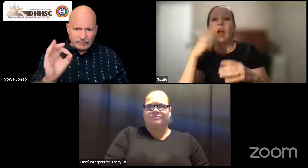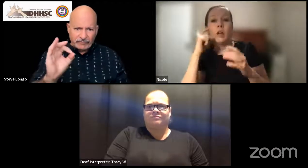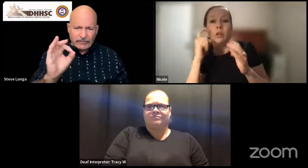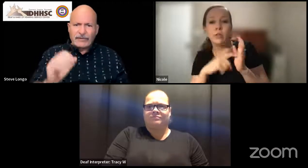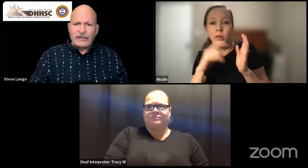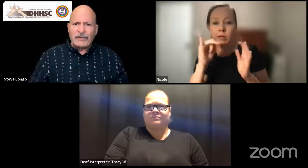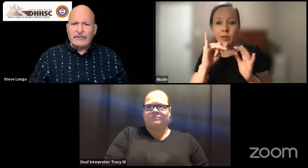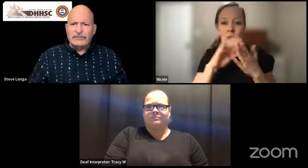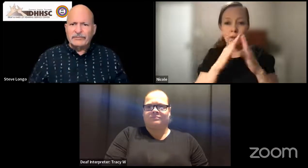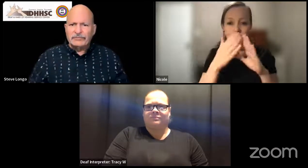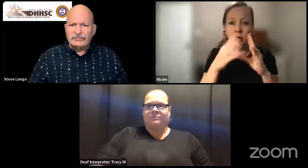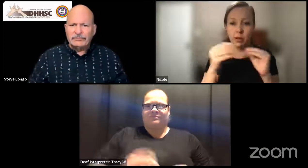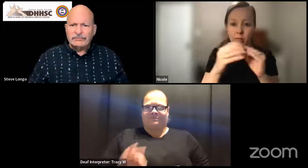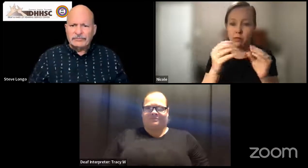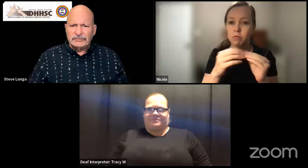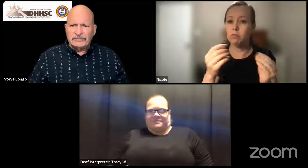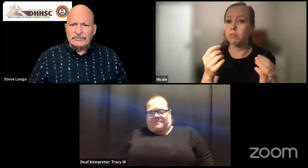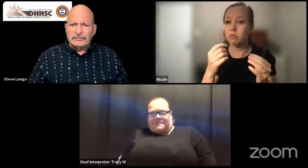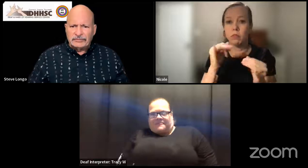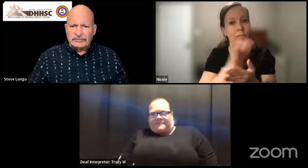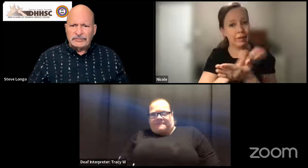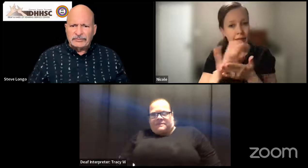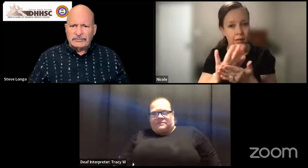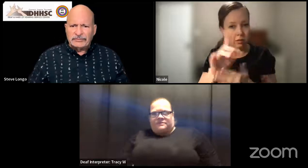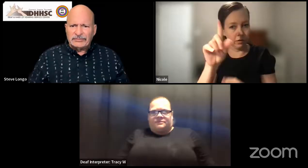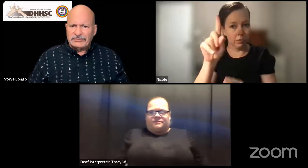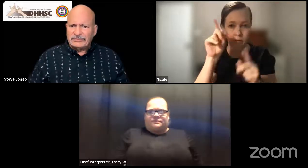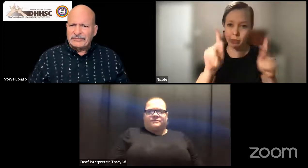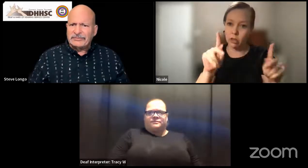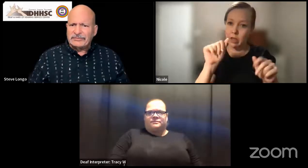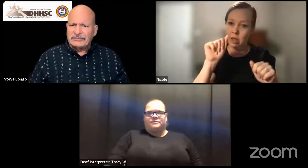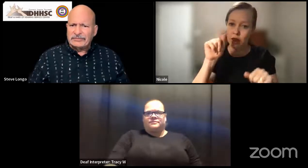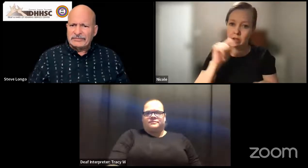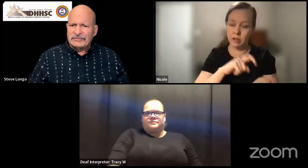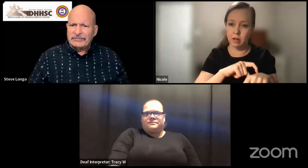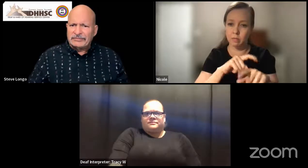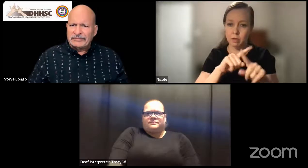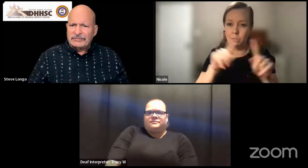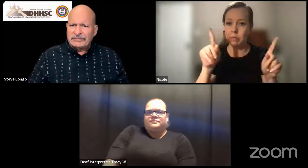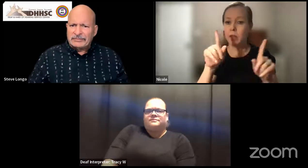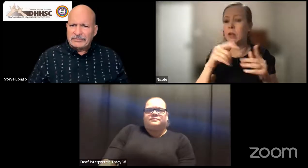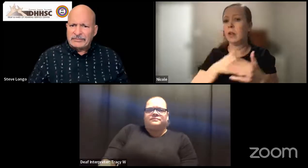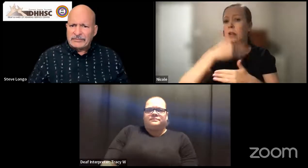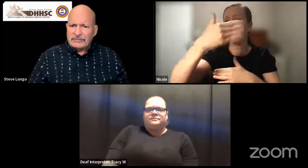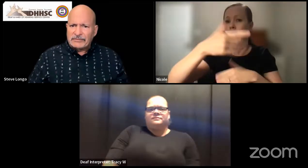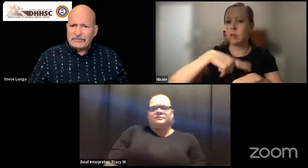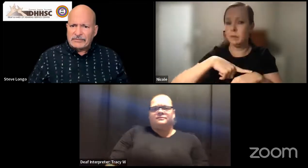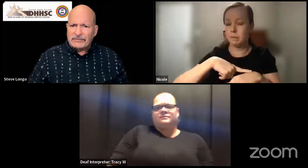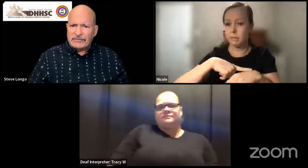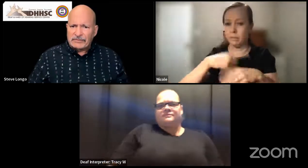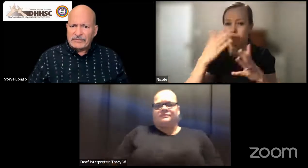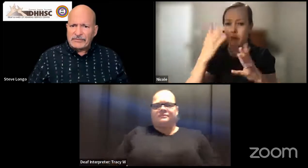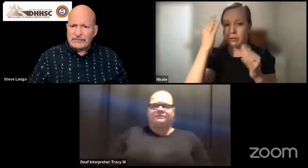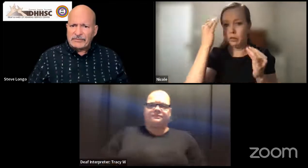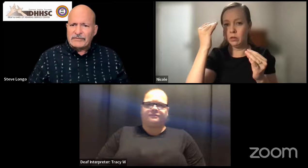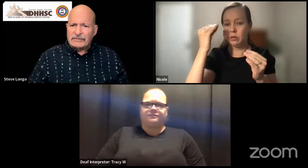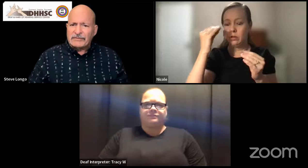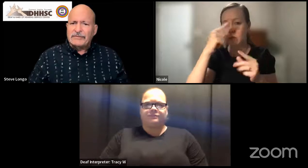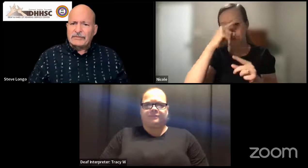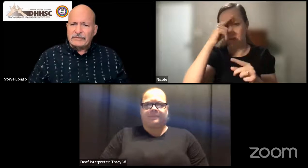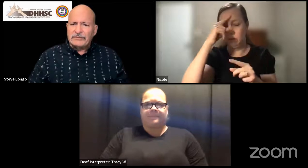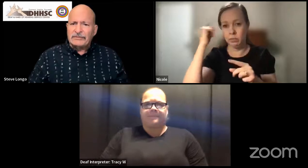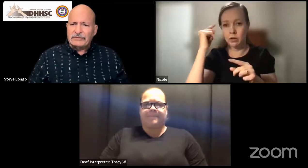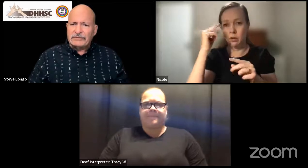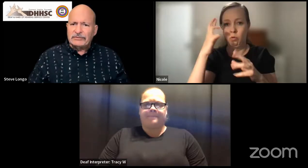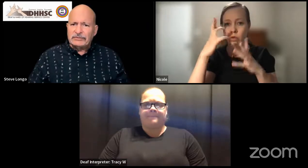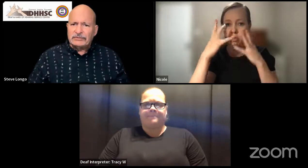screens are moving. Okay. I did notice during community comments, I will say it's very nice having it one person at a time. And I would